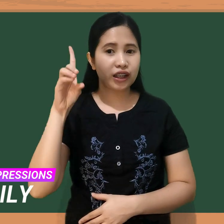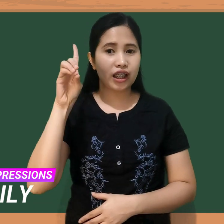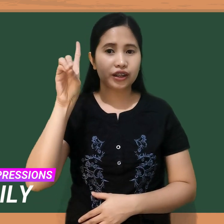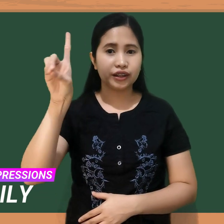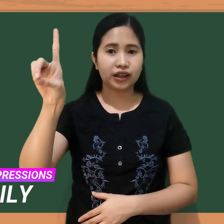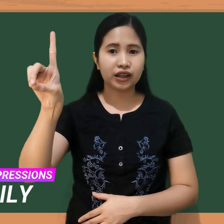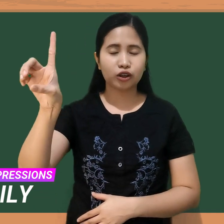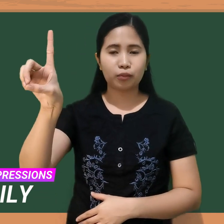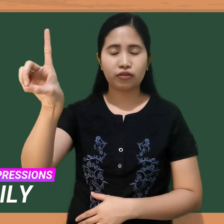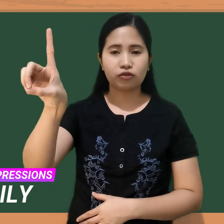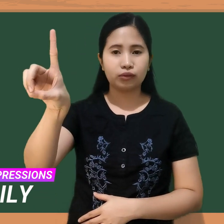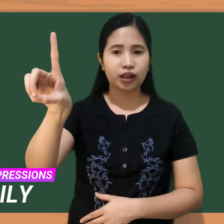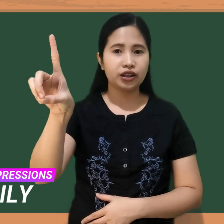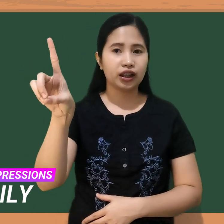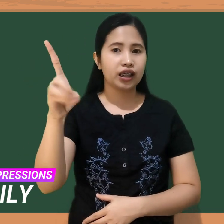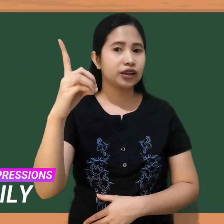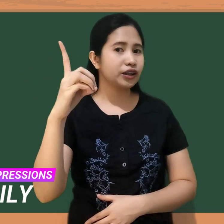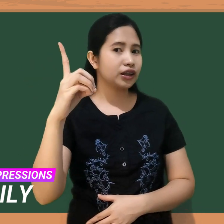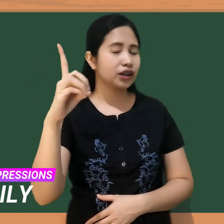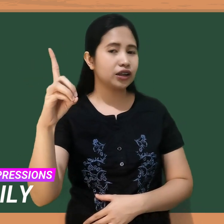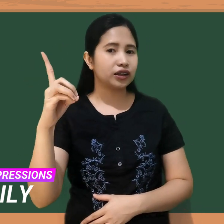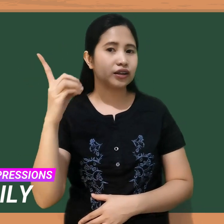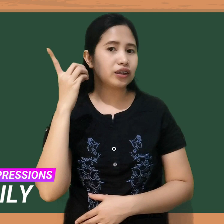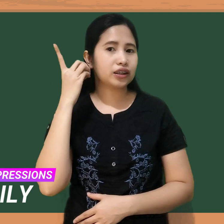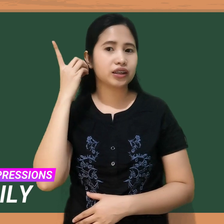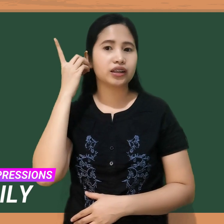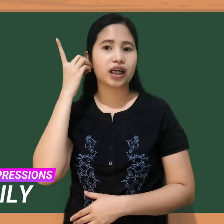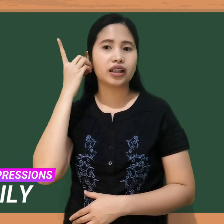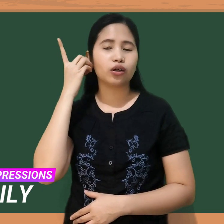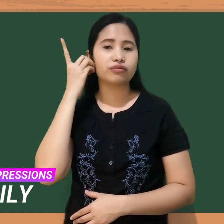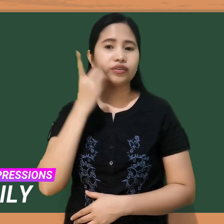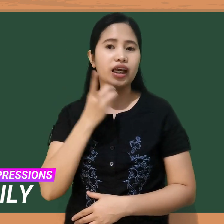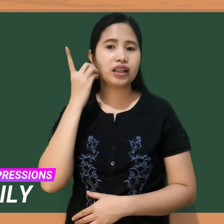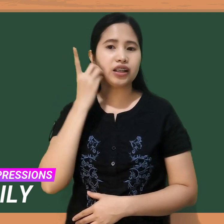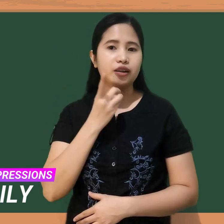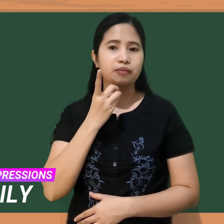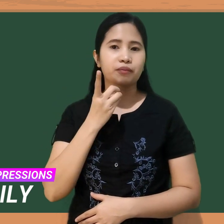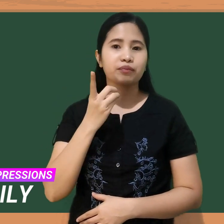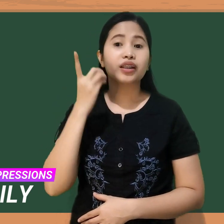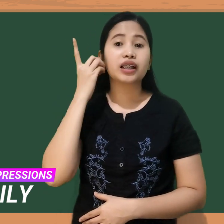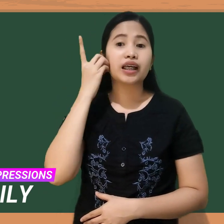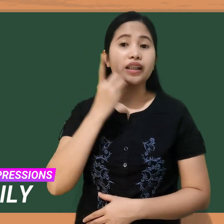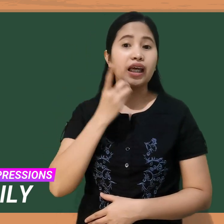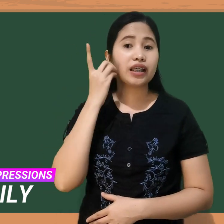Initial letter D. So, magpo-form tayo ng letter D. This is the sign of daily.